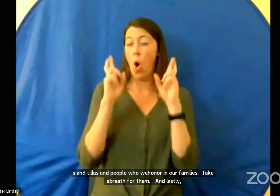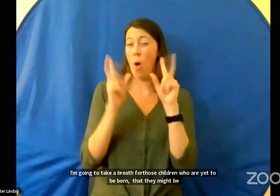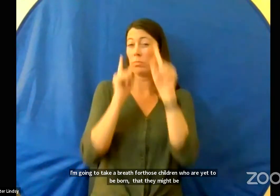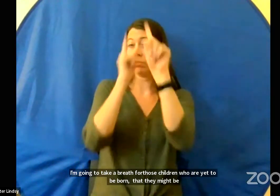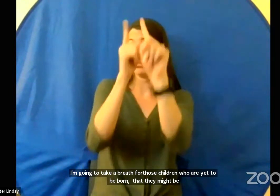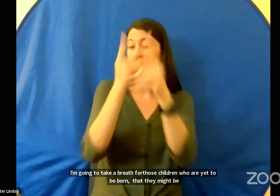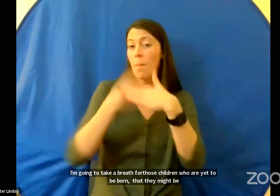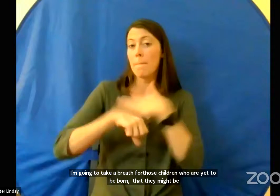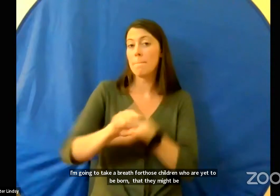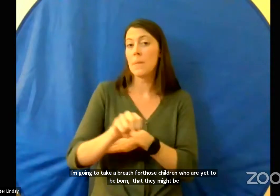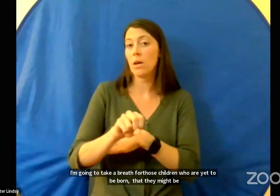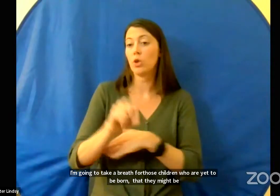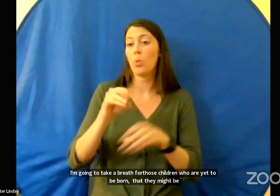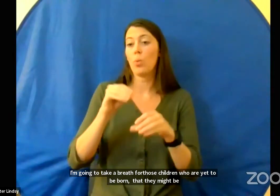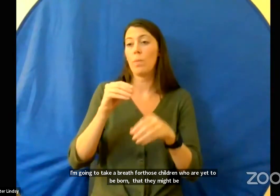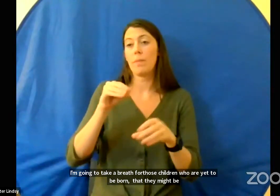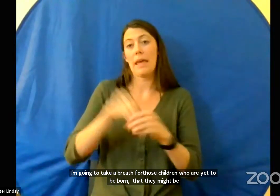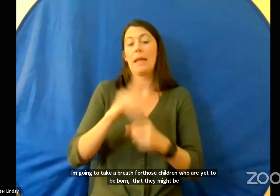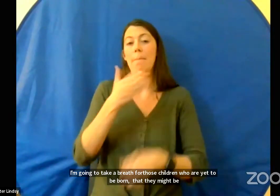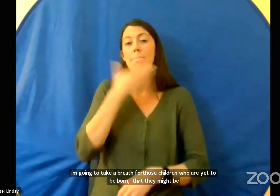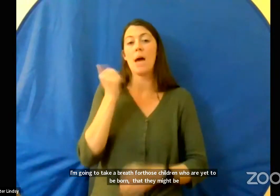And so one more breath for them.